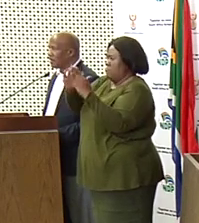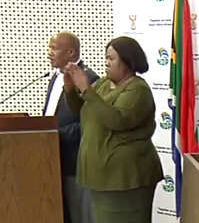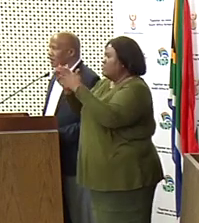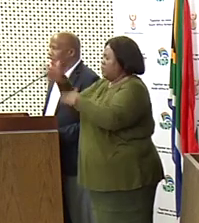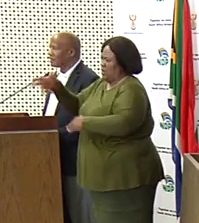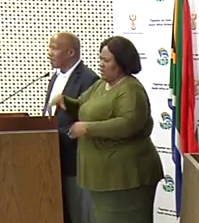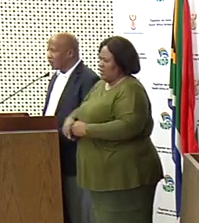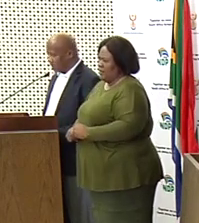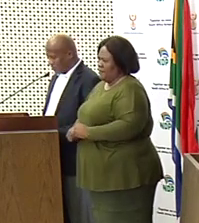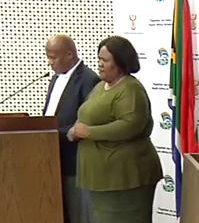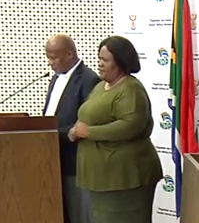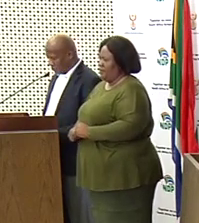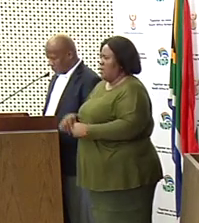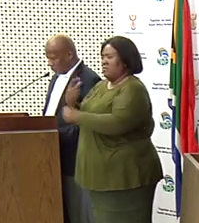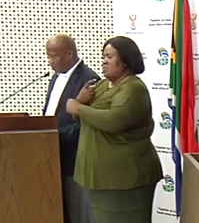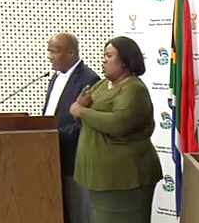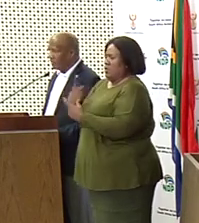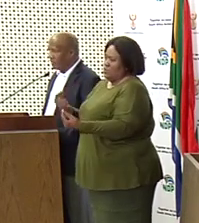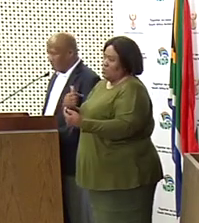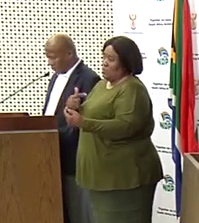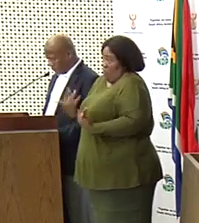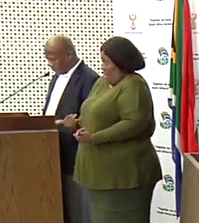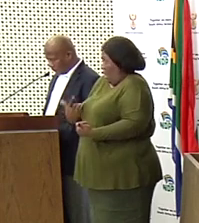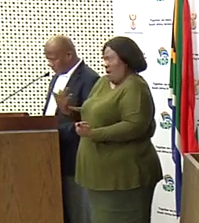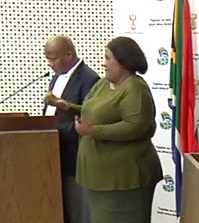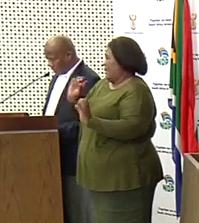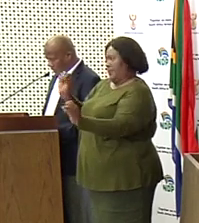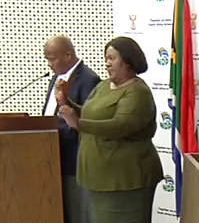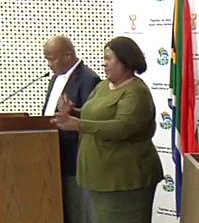will, as he always does. We don't have them now.